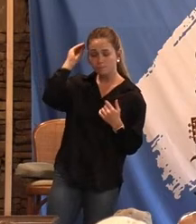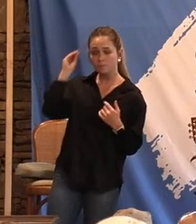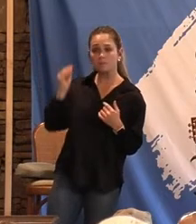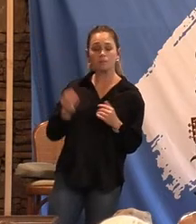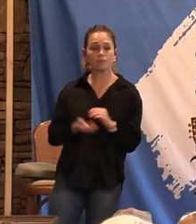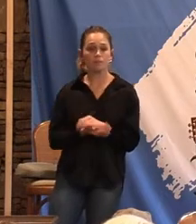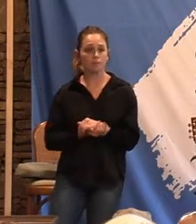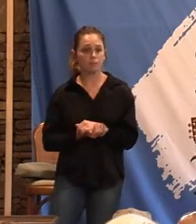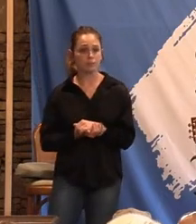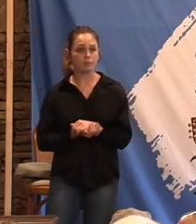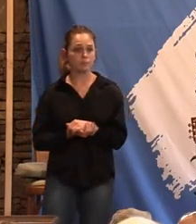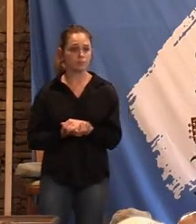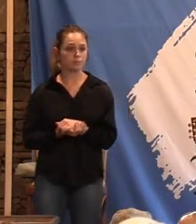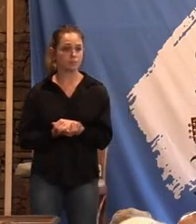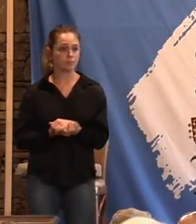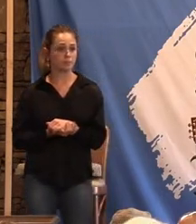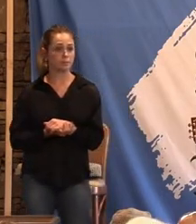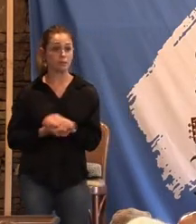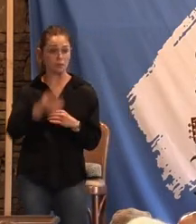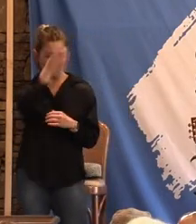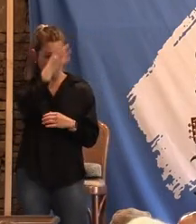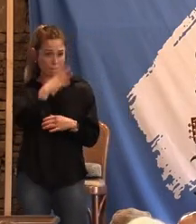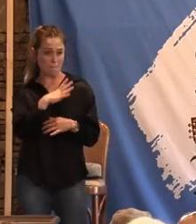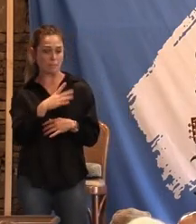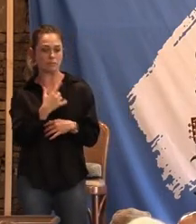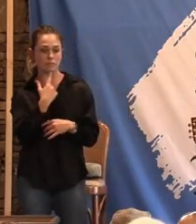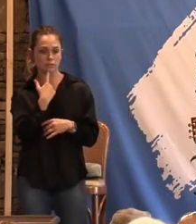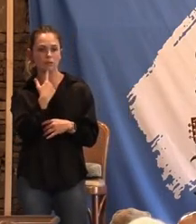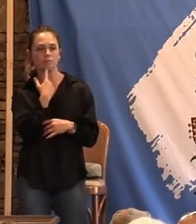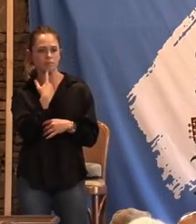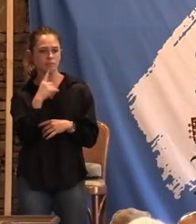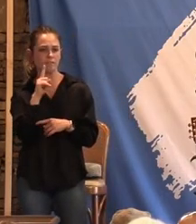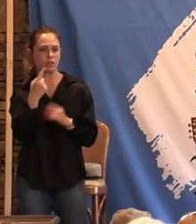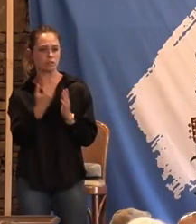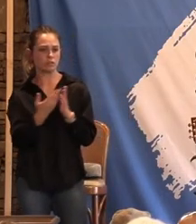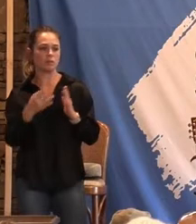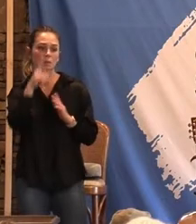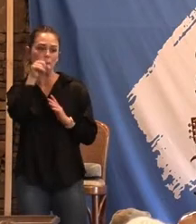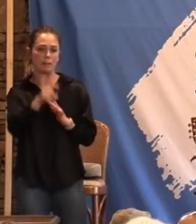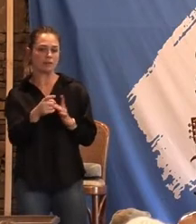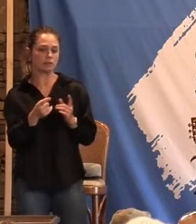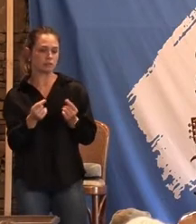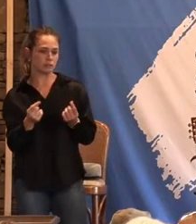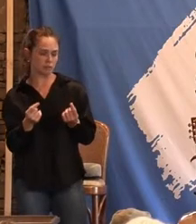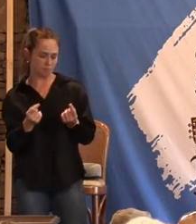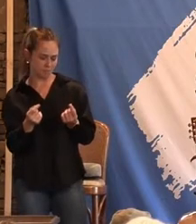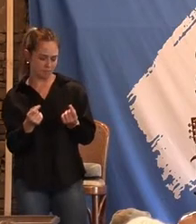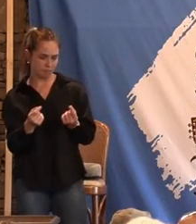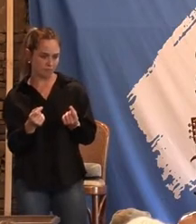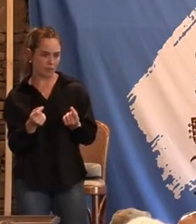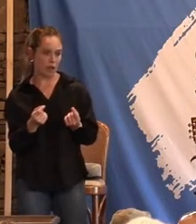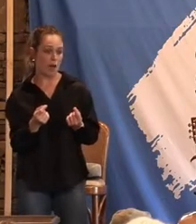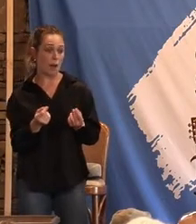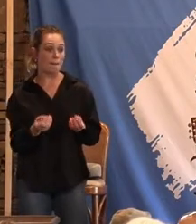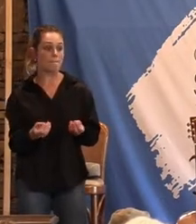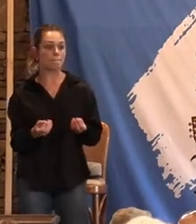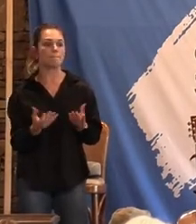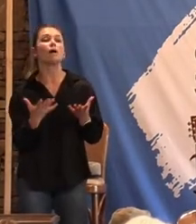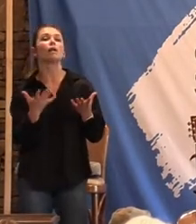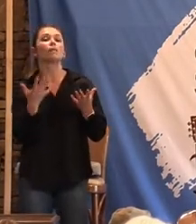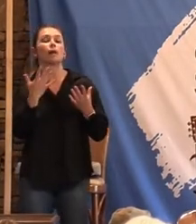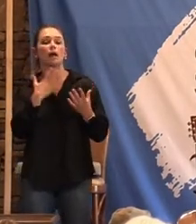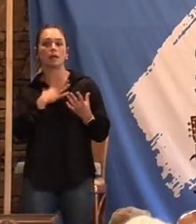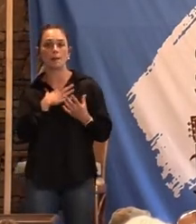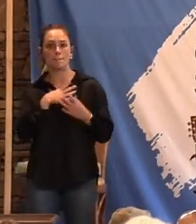So man says, well, the first thing you have to do, I have plenty of wisdom back at my